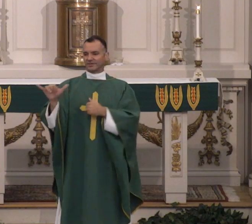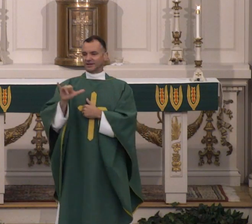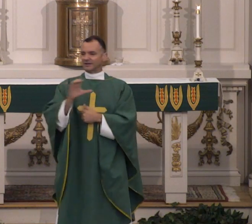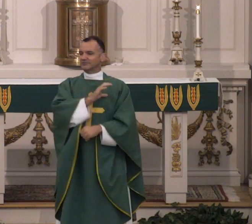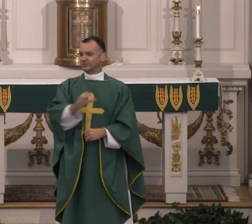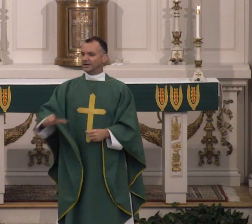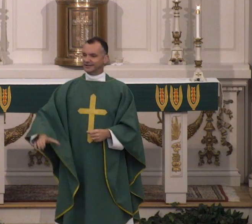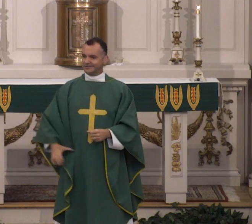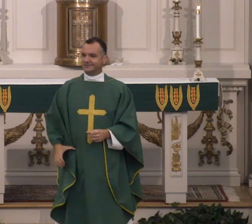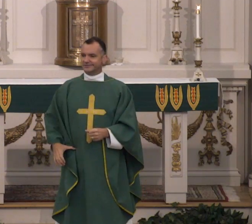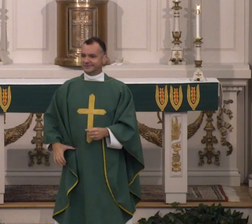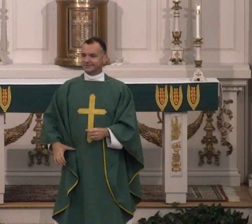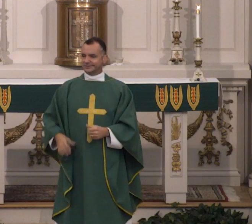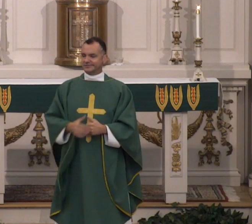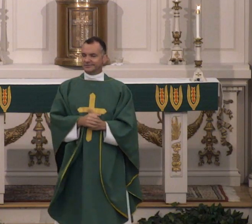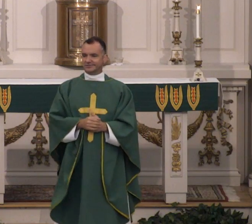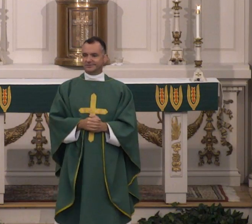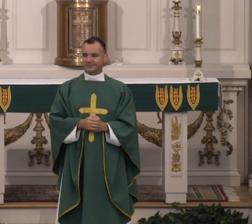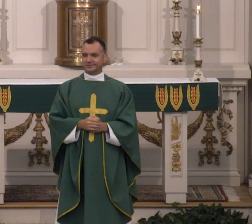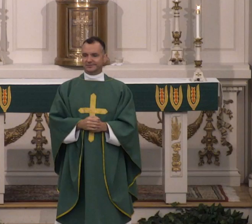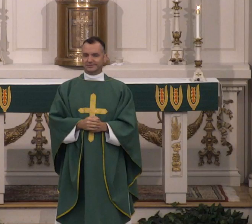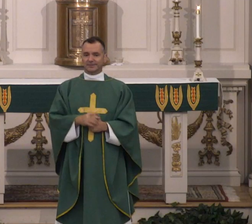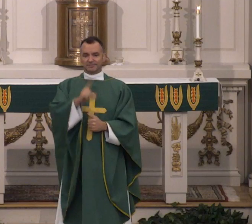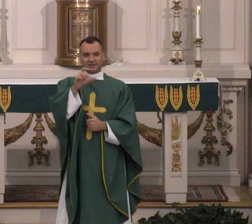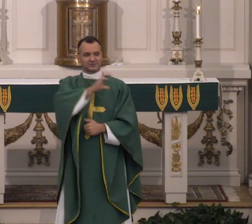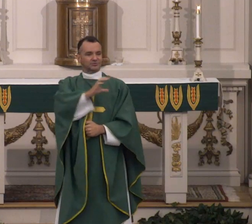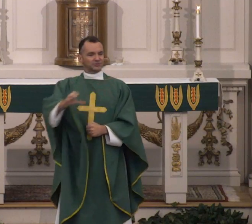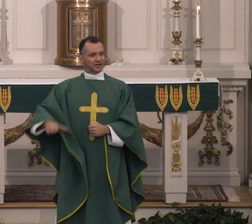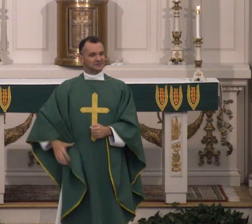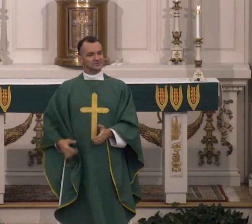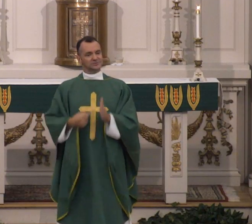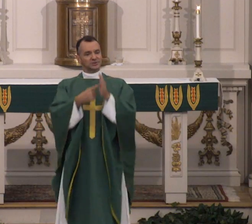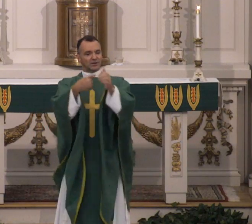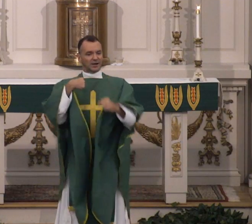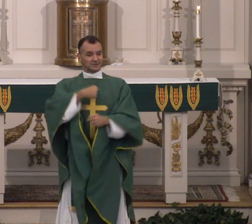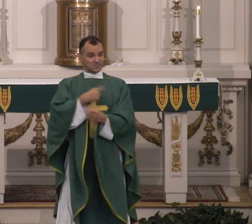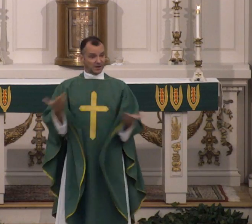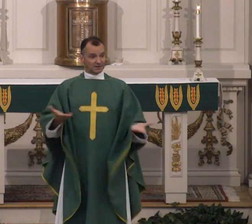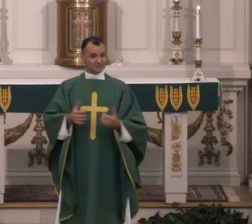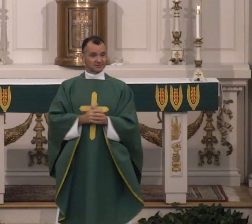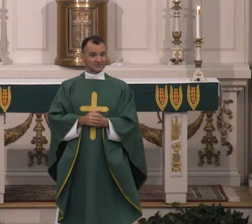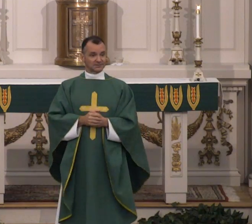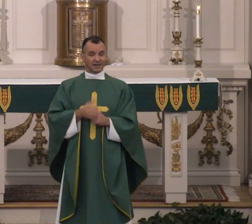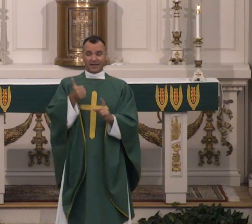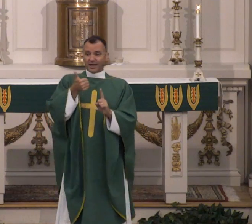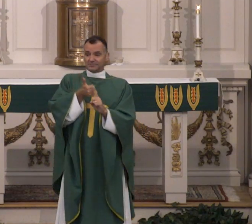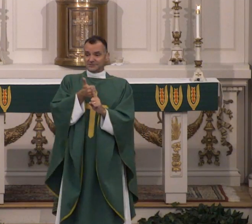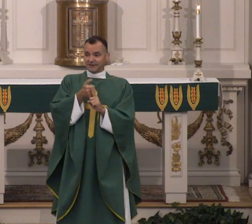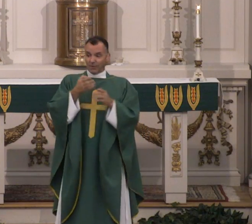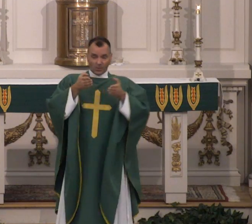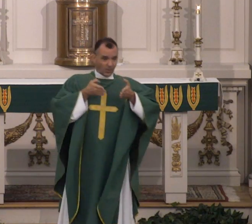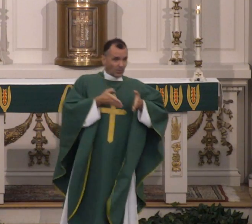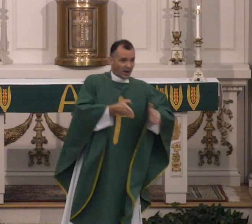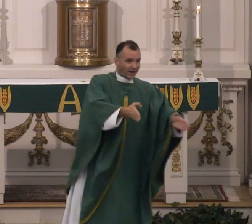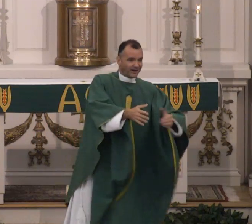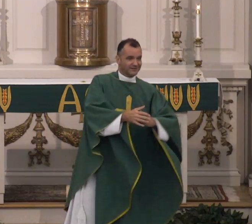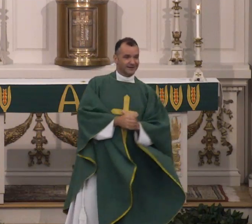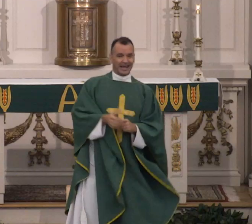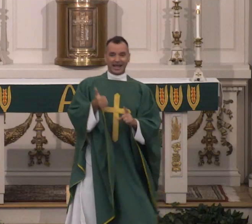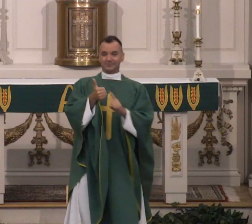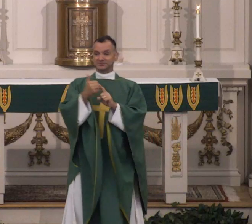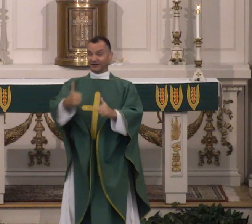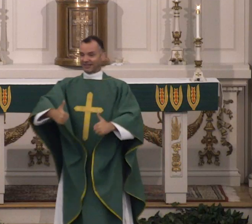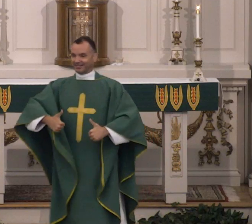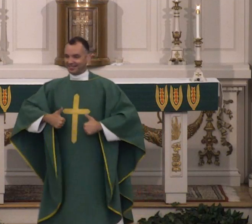sisters, to live like Christ. Because Christ shows us